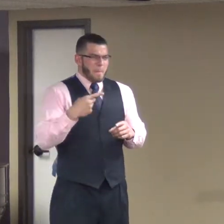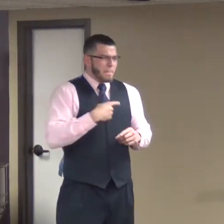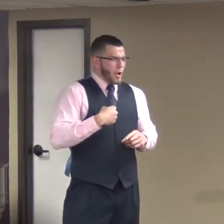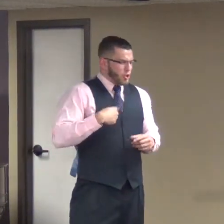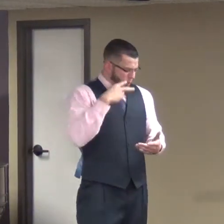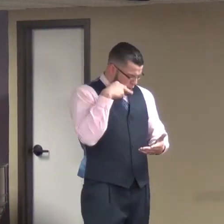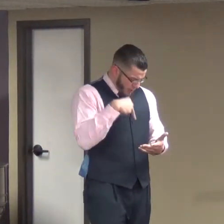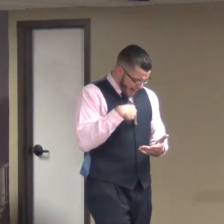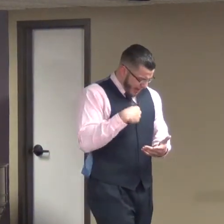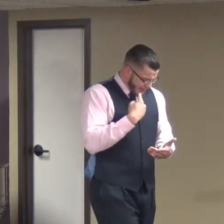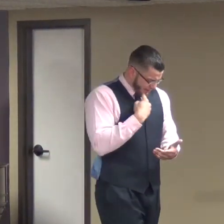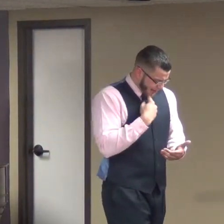But do we look at it and say,